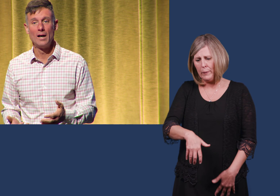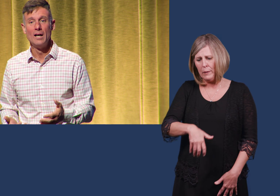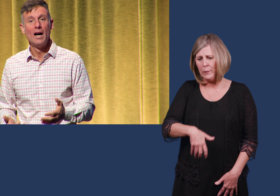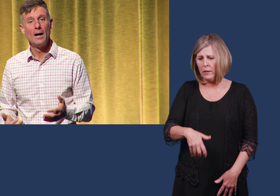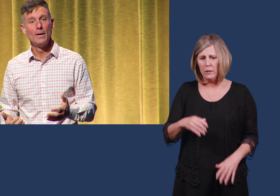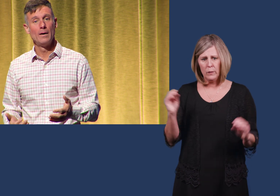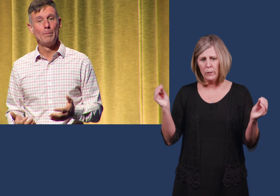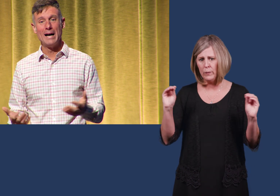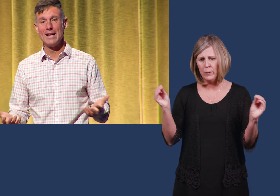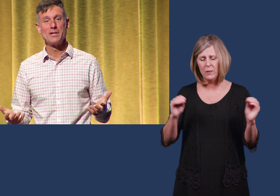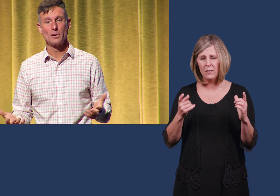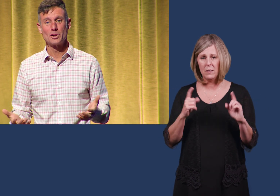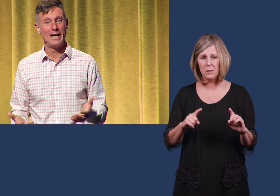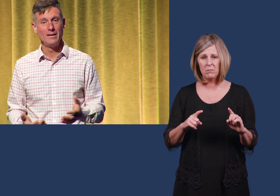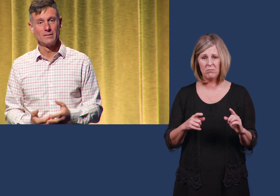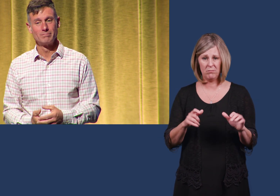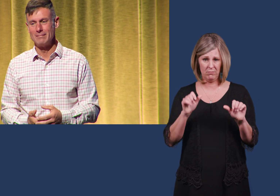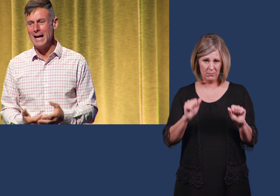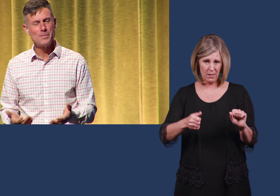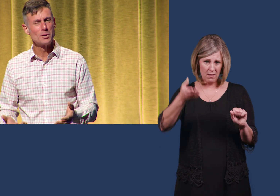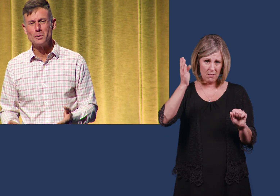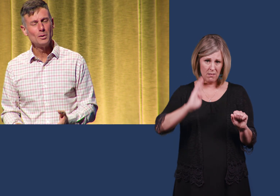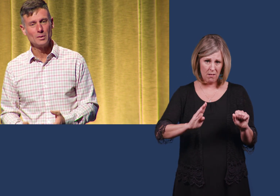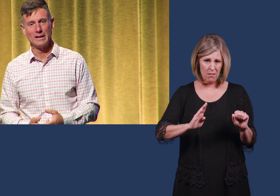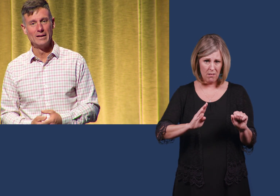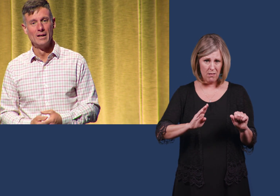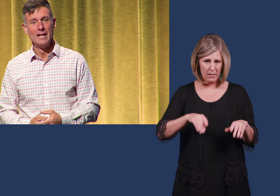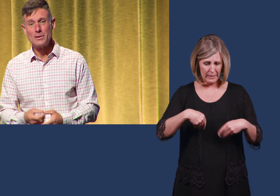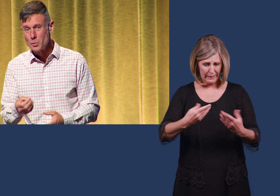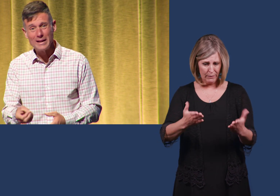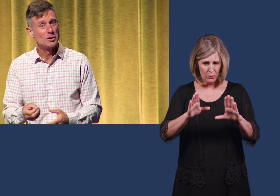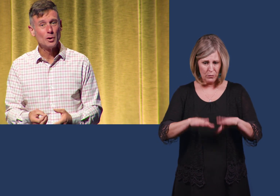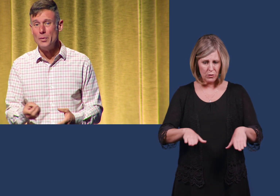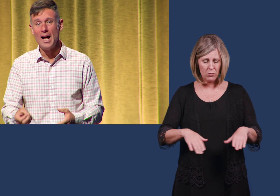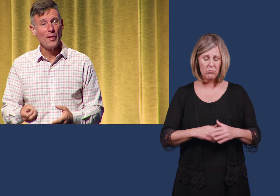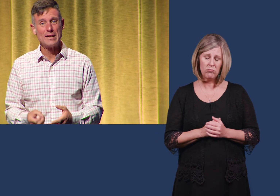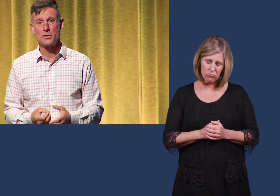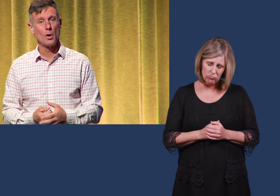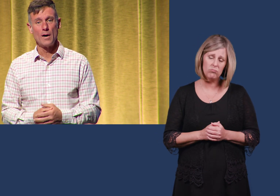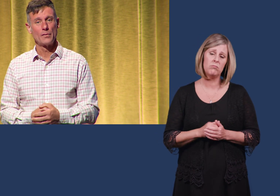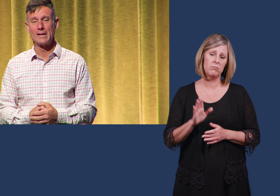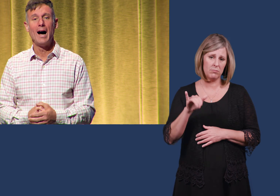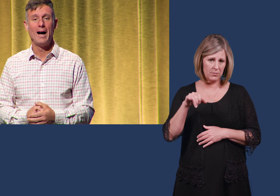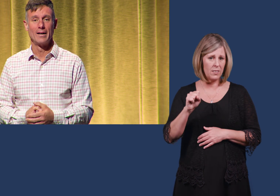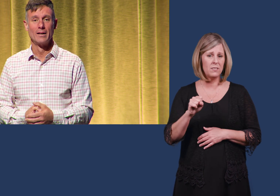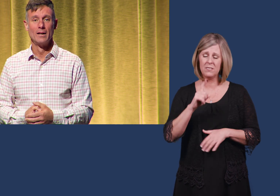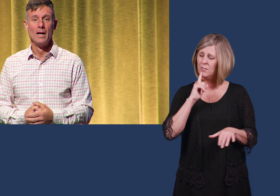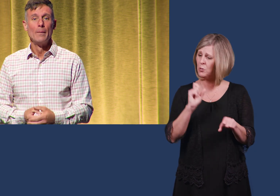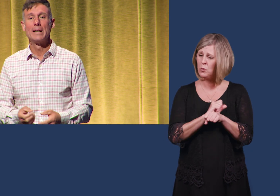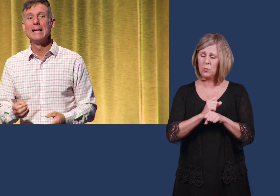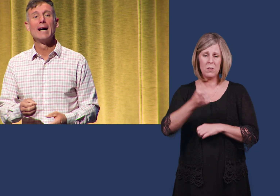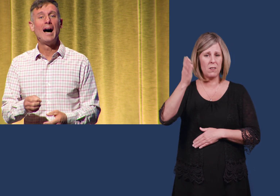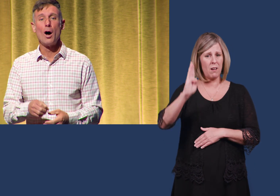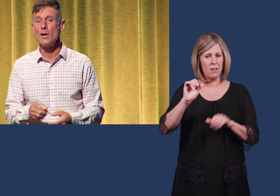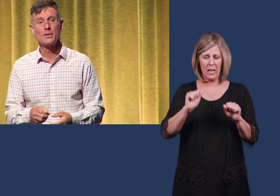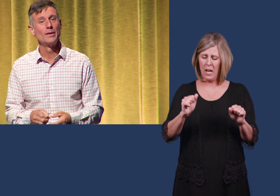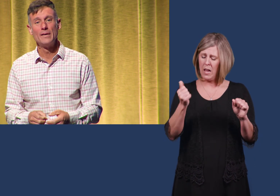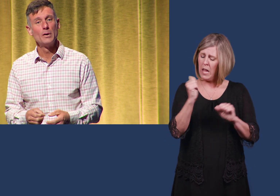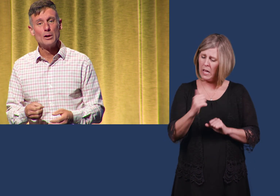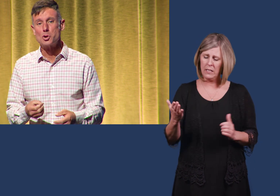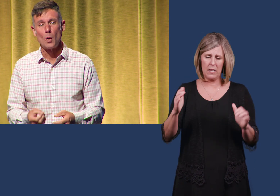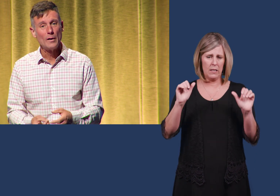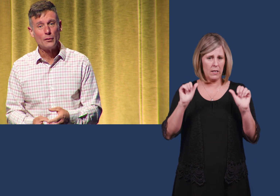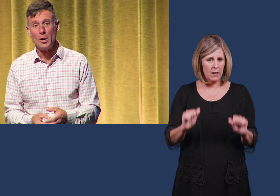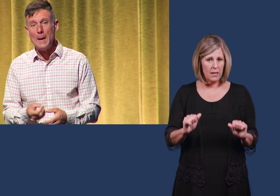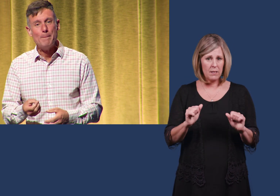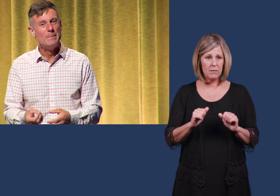you a biological child? Absolutely. It's really true. Nothing is too hard for God. But can God also give